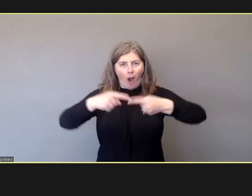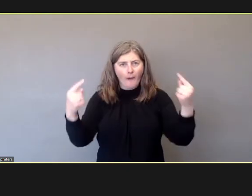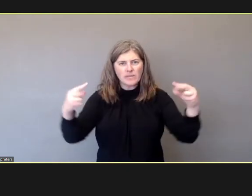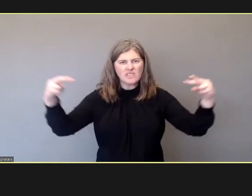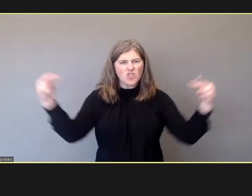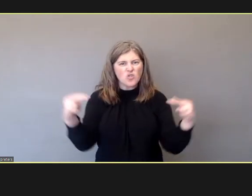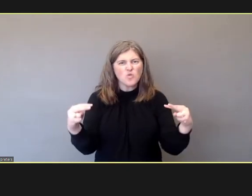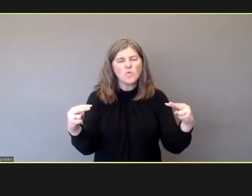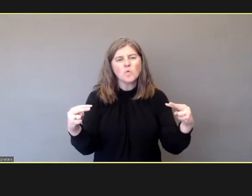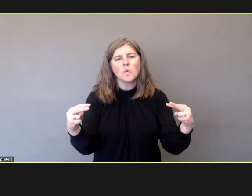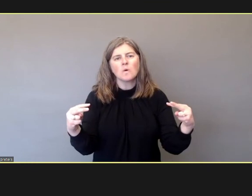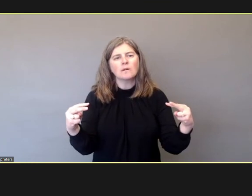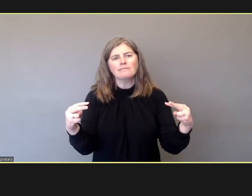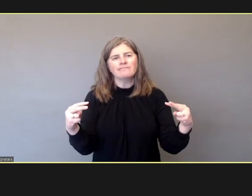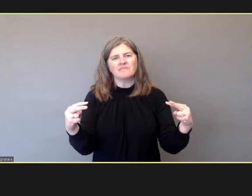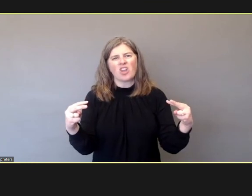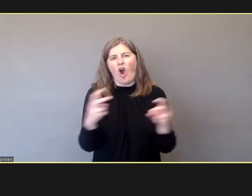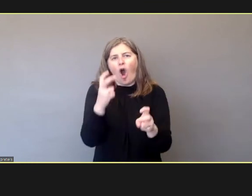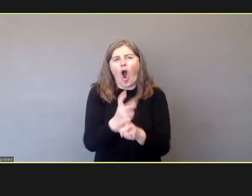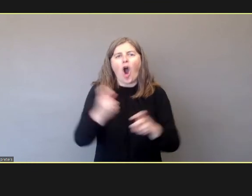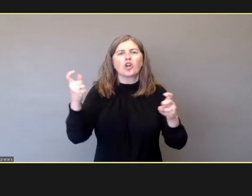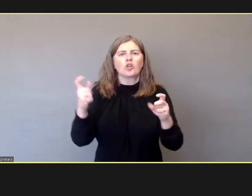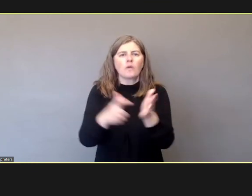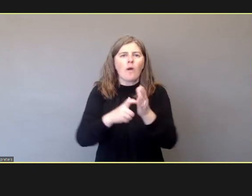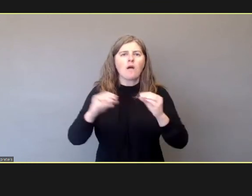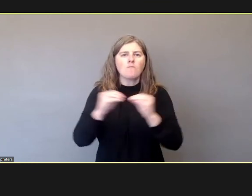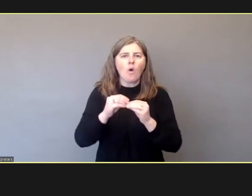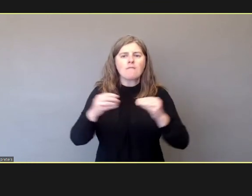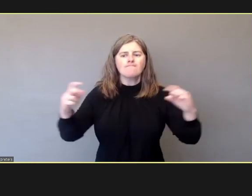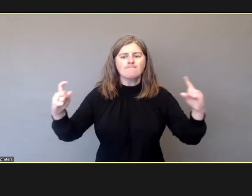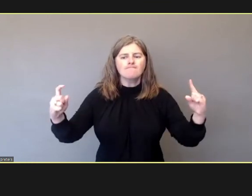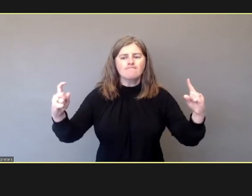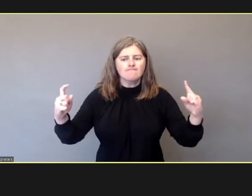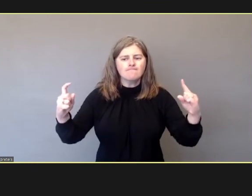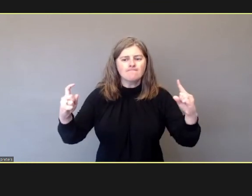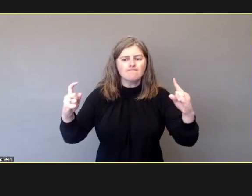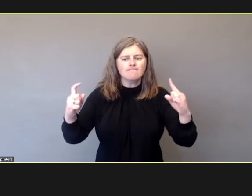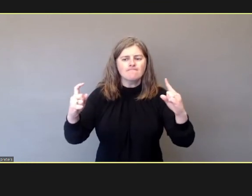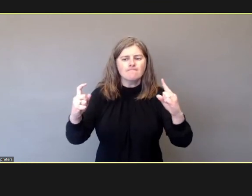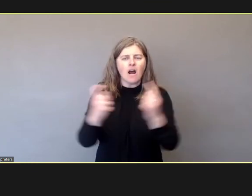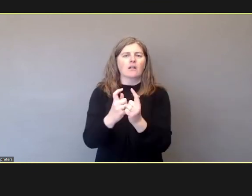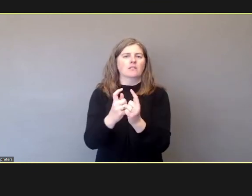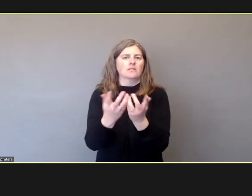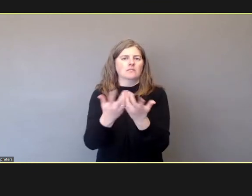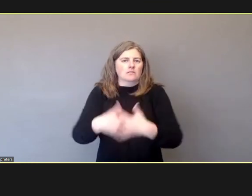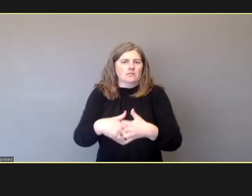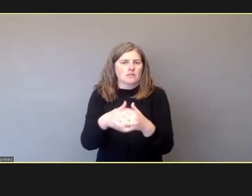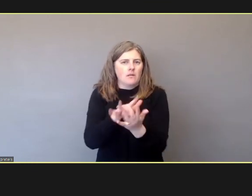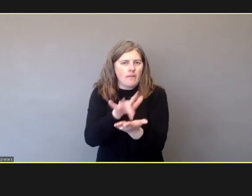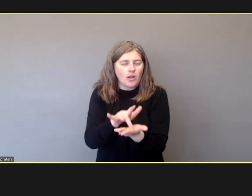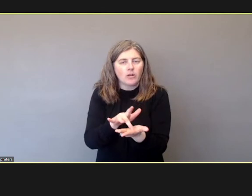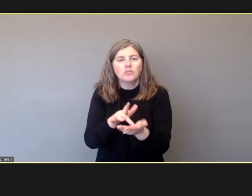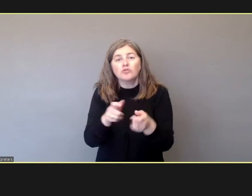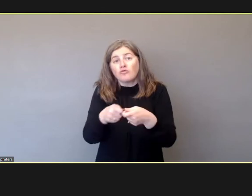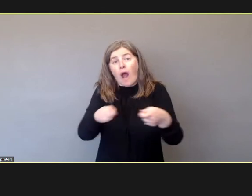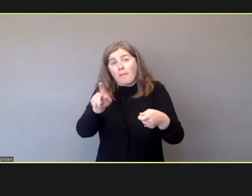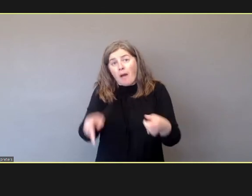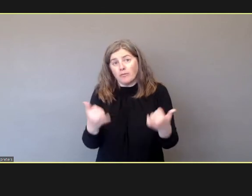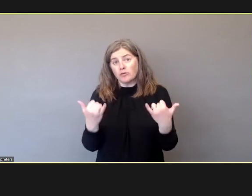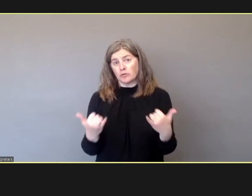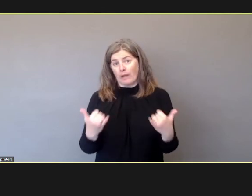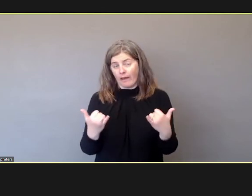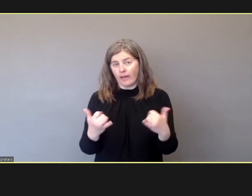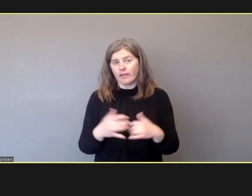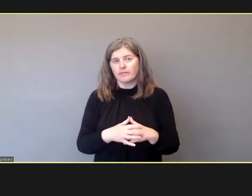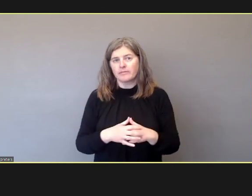poles, it's harder and it takes time to get to the middle. But I think just to close this